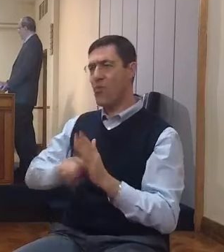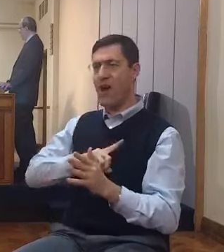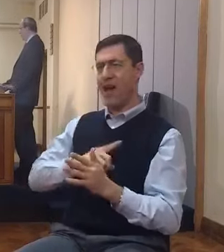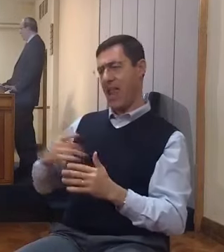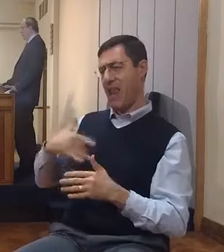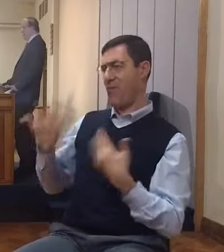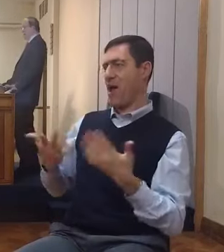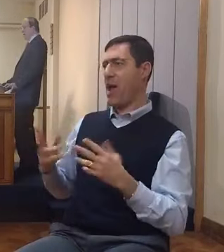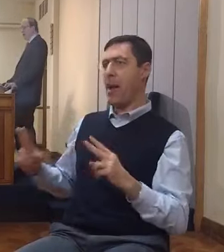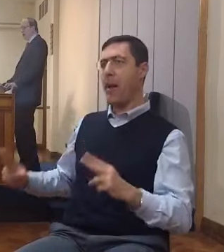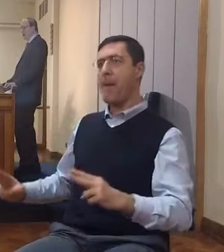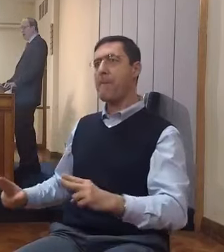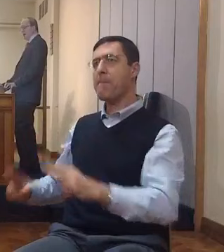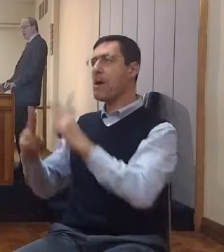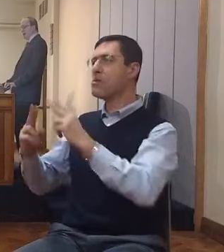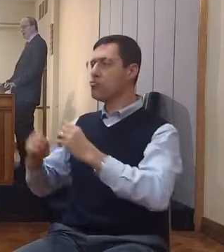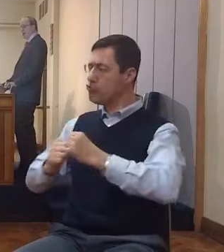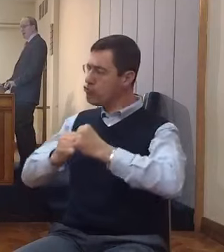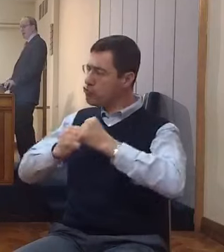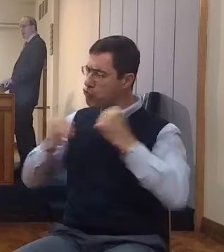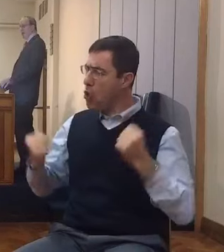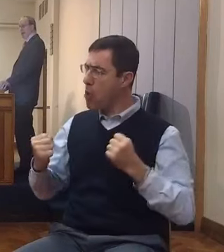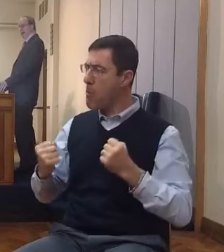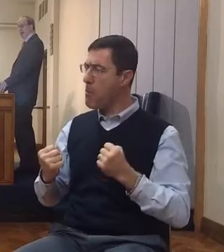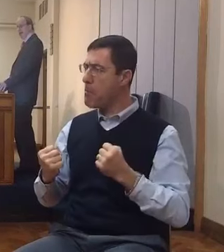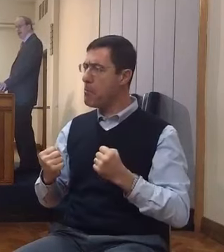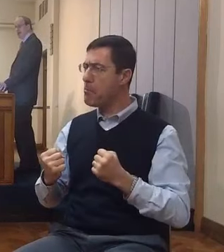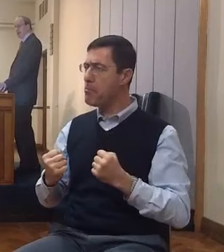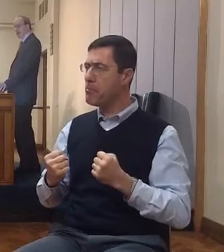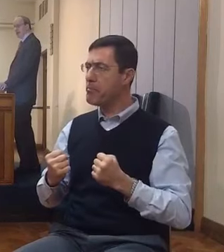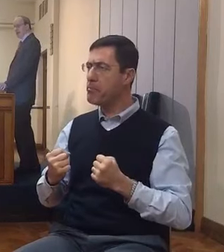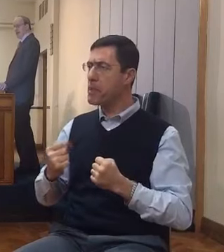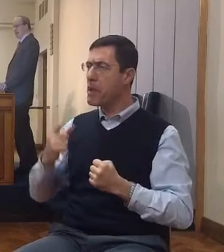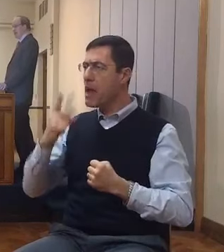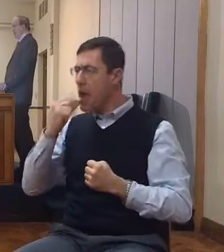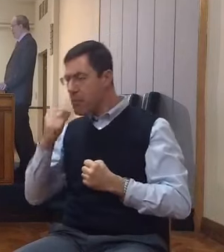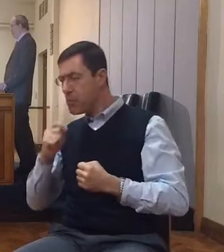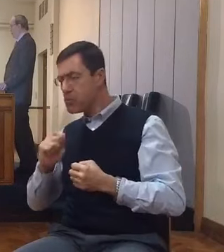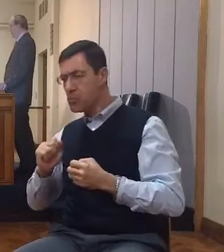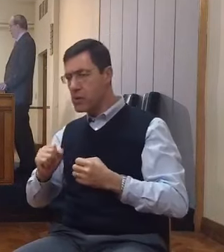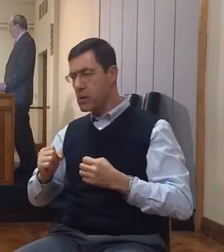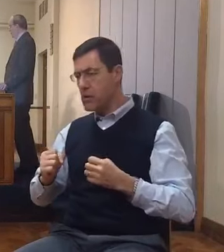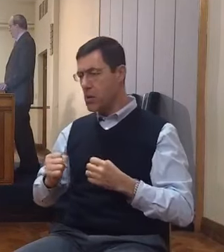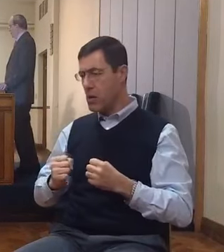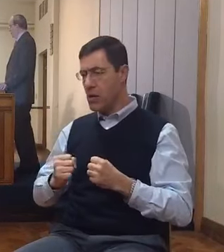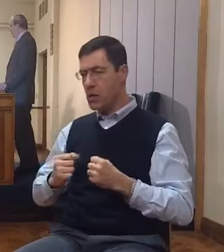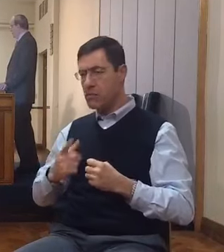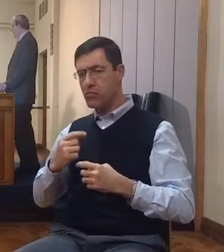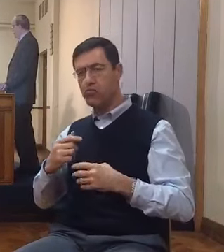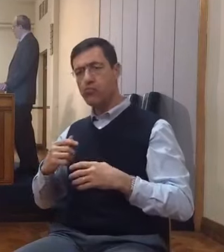were agile, powerful, had seemingly endless stamina.